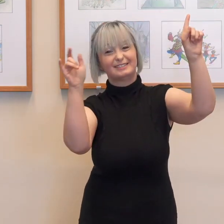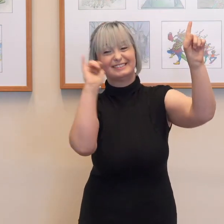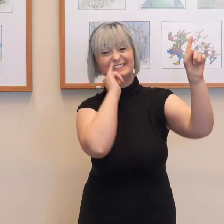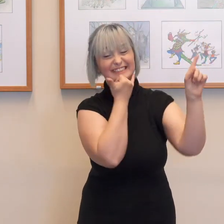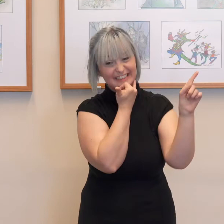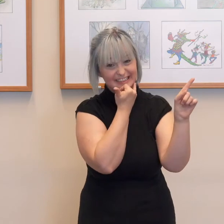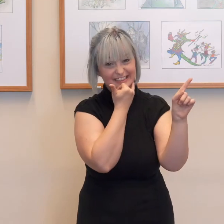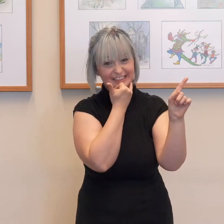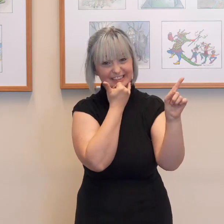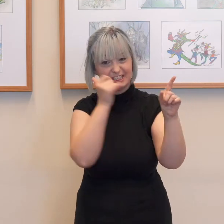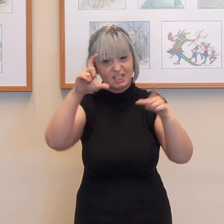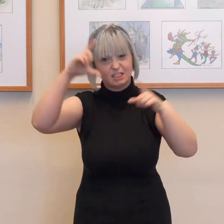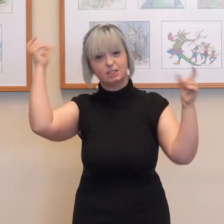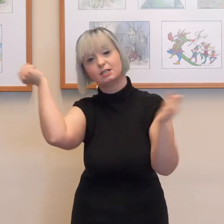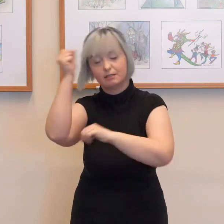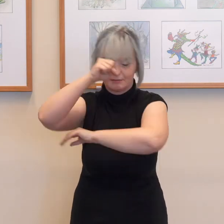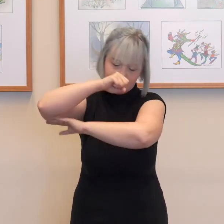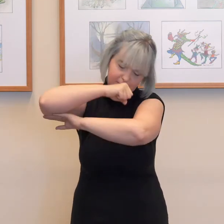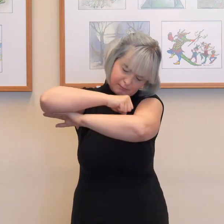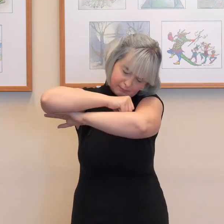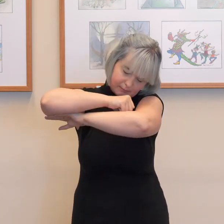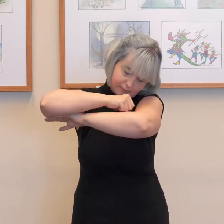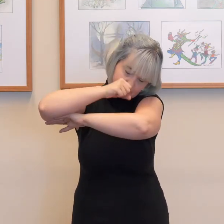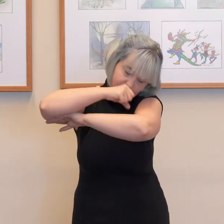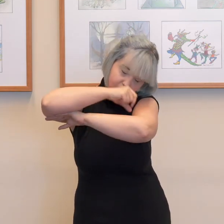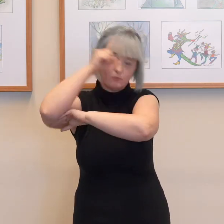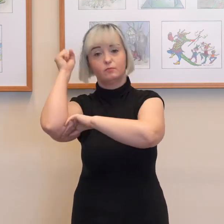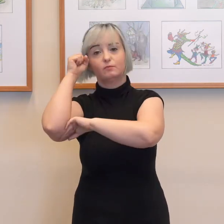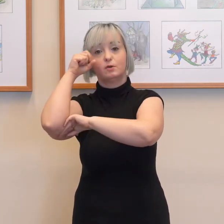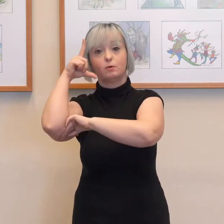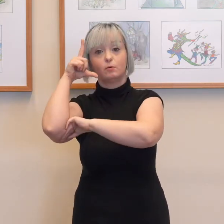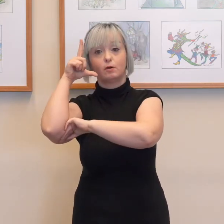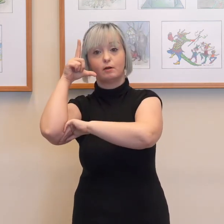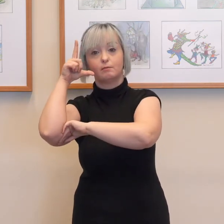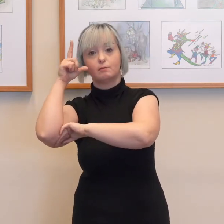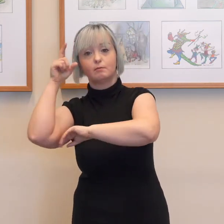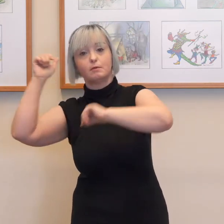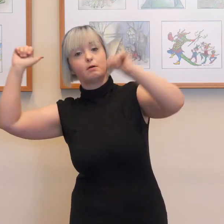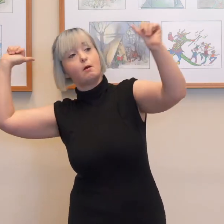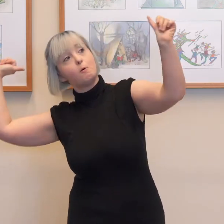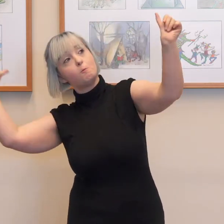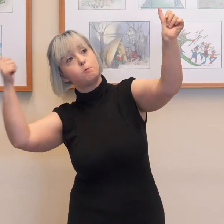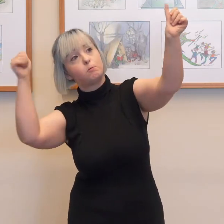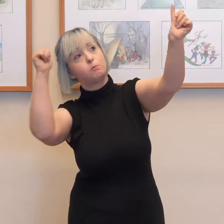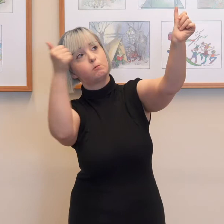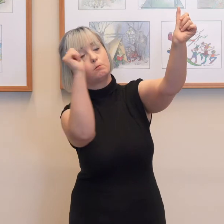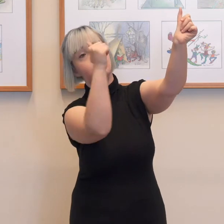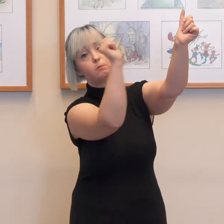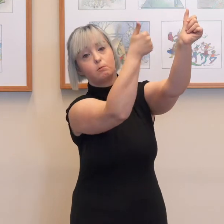But this time the giant woke up and started chasing after